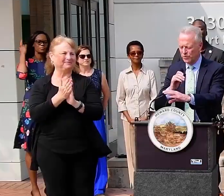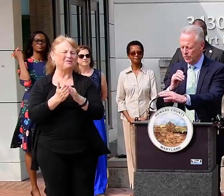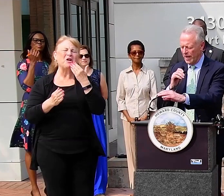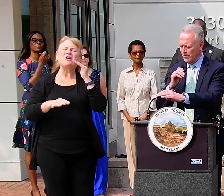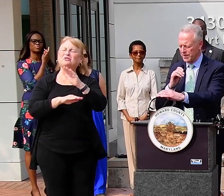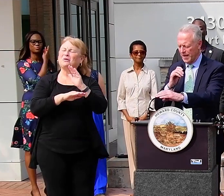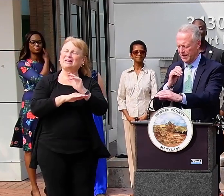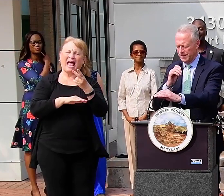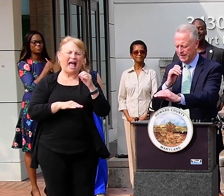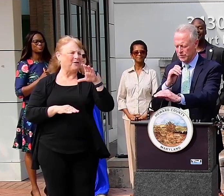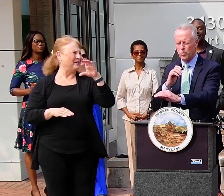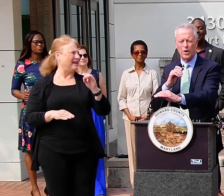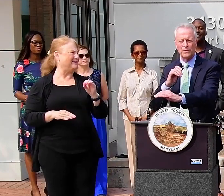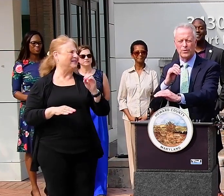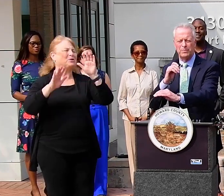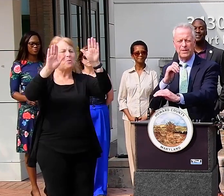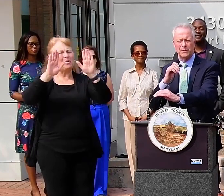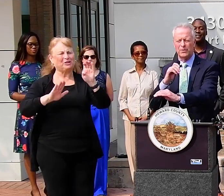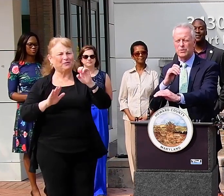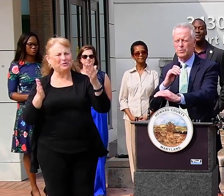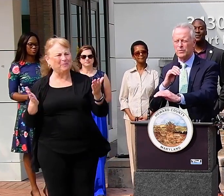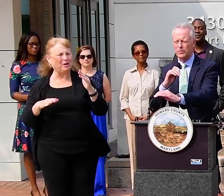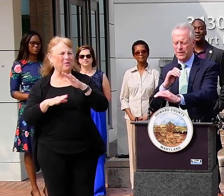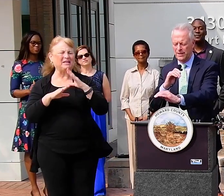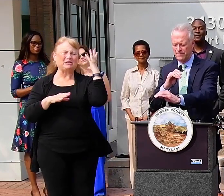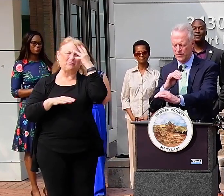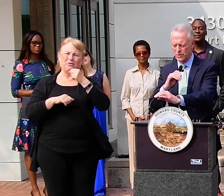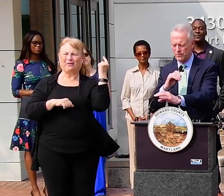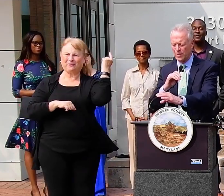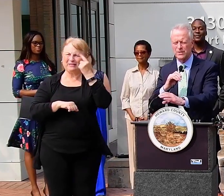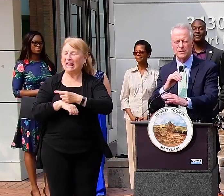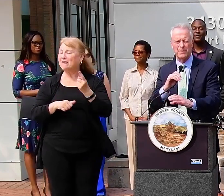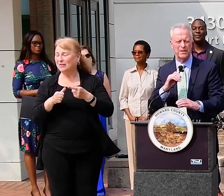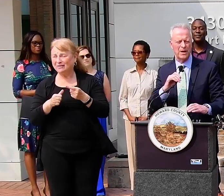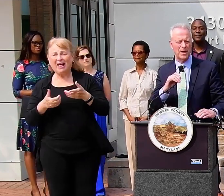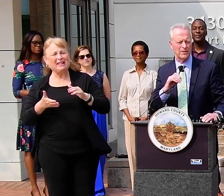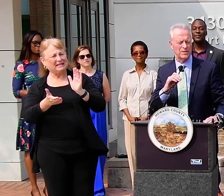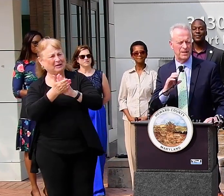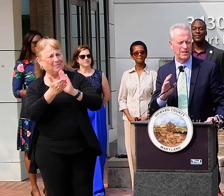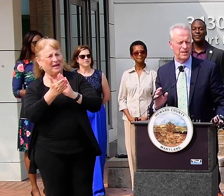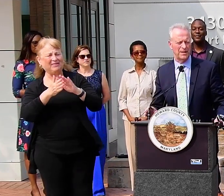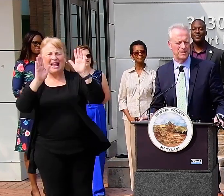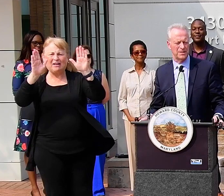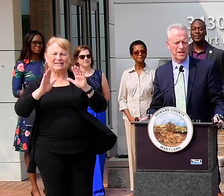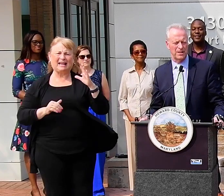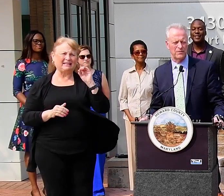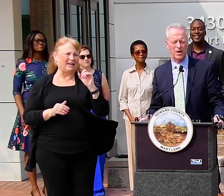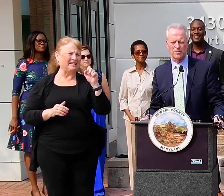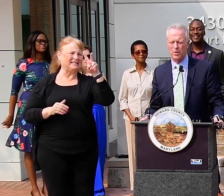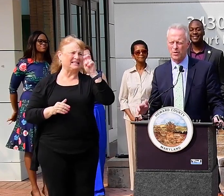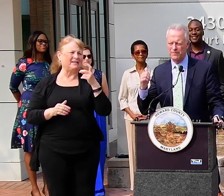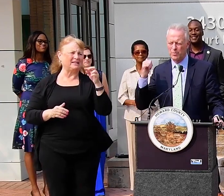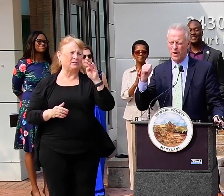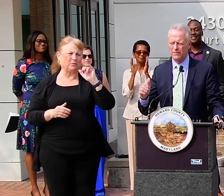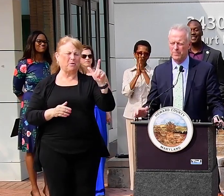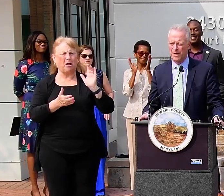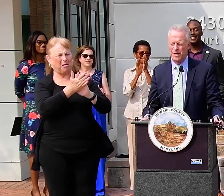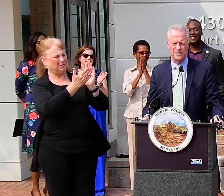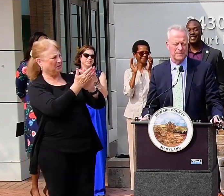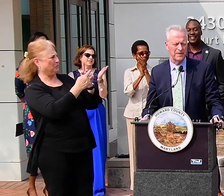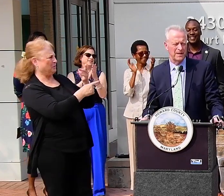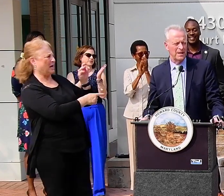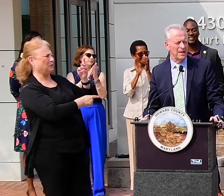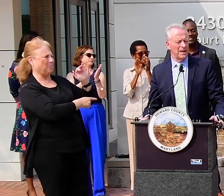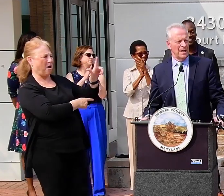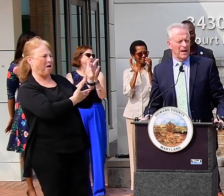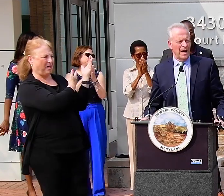Well, good afternoon, Howard County. It's wonderful to be here on this beautiful day. First of all, let's commend our outstanding county executive, Dr. Ball. Give him a round of